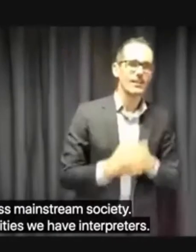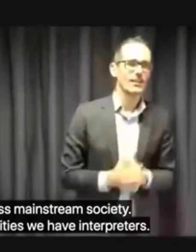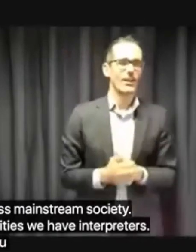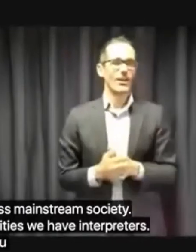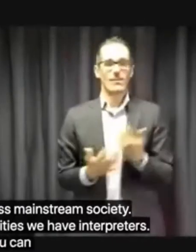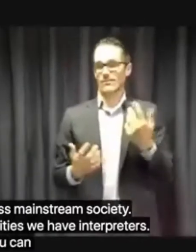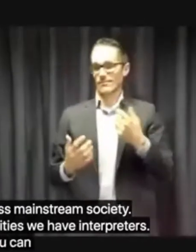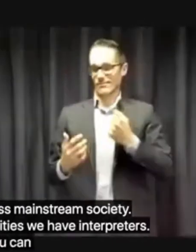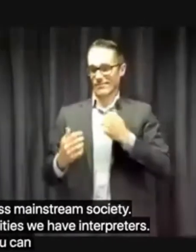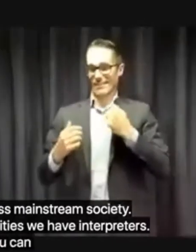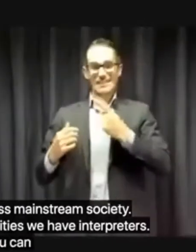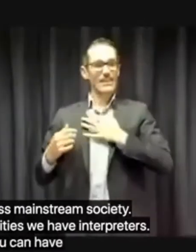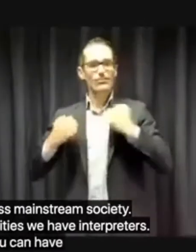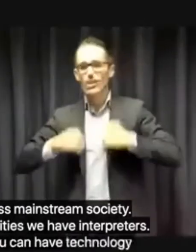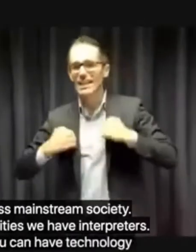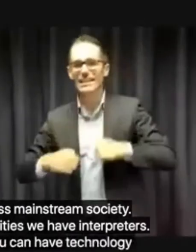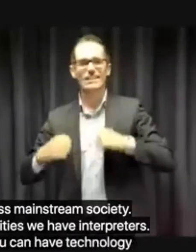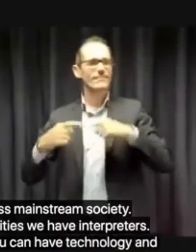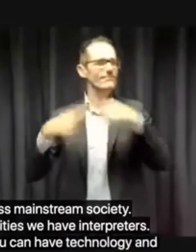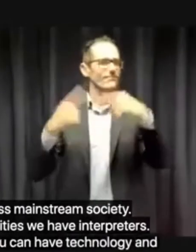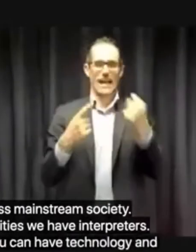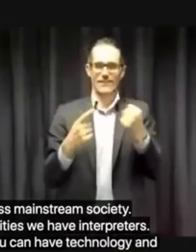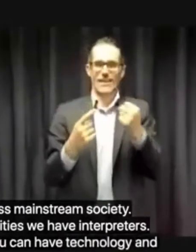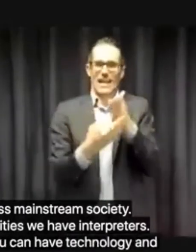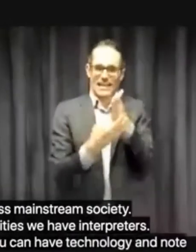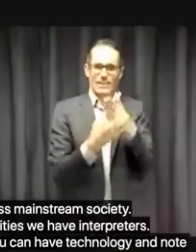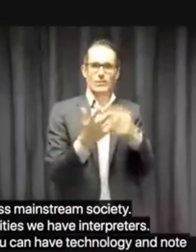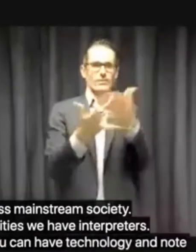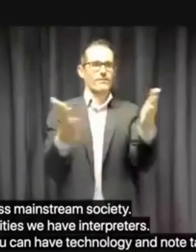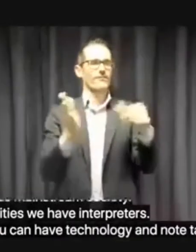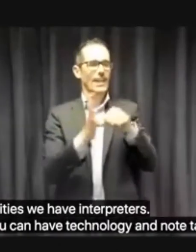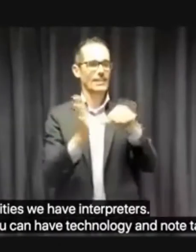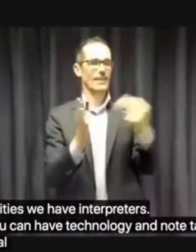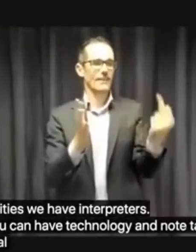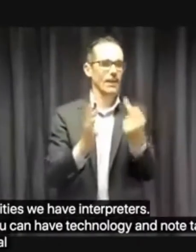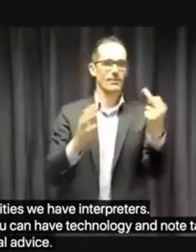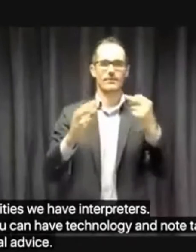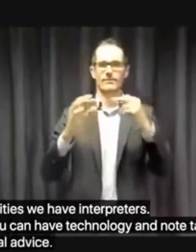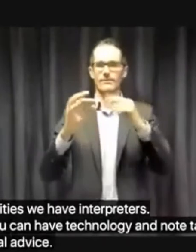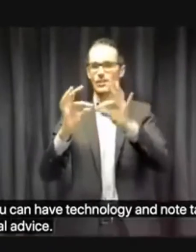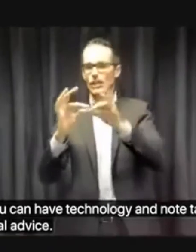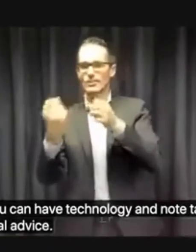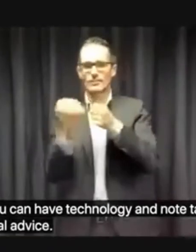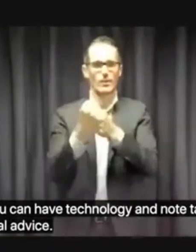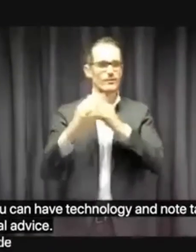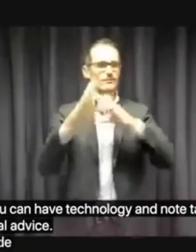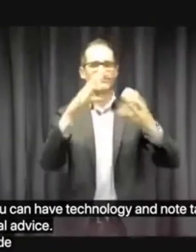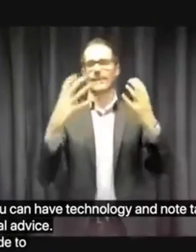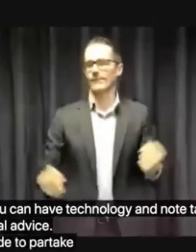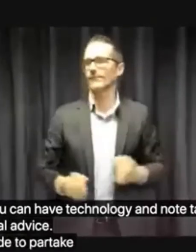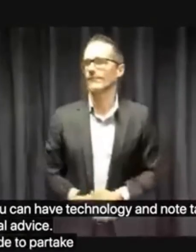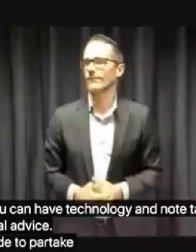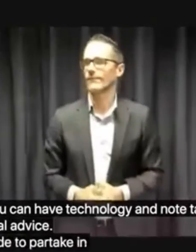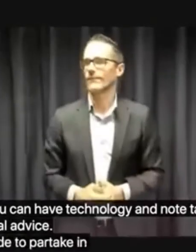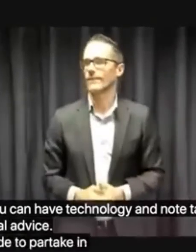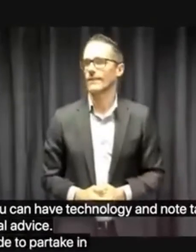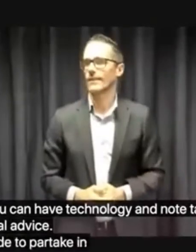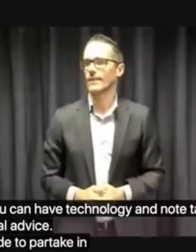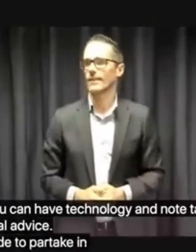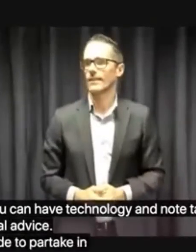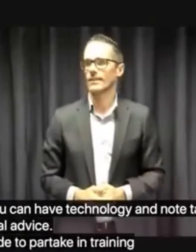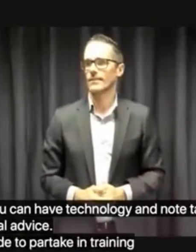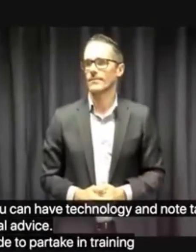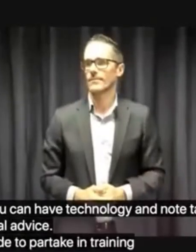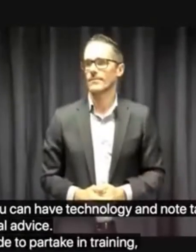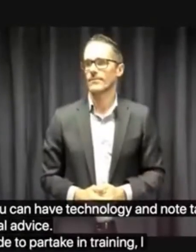appointments, financial advice. If I decide to partake in training, I can seek out lots of means I've got internal support